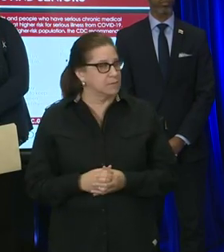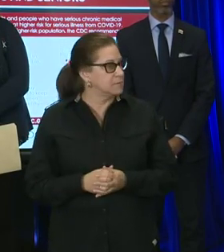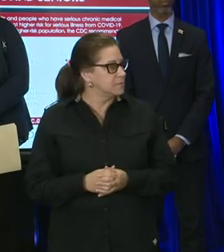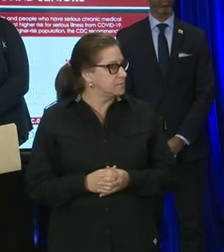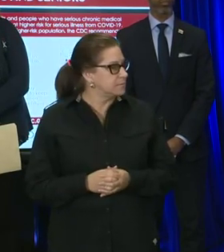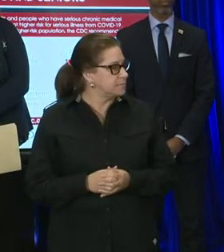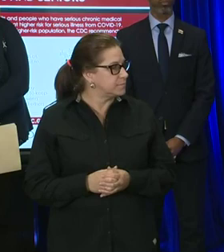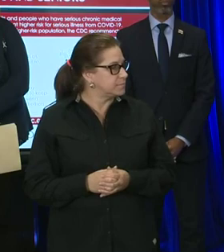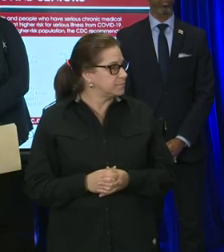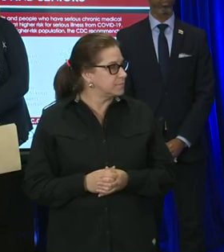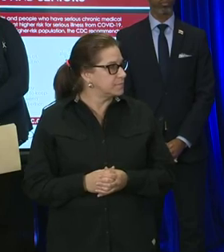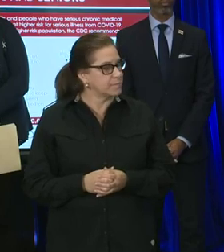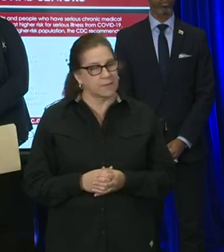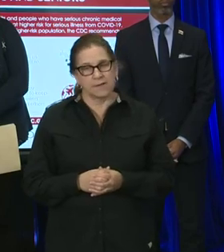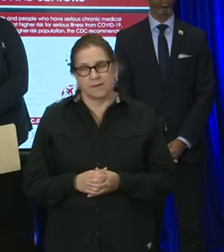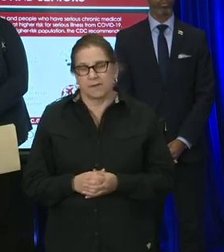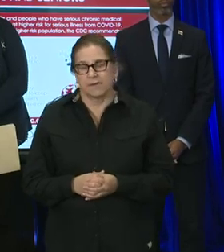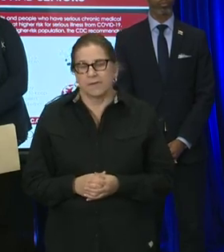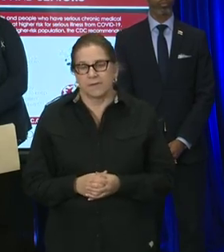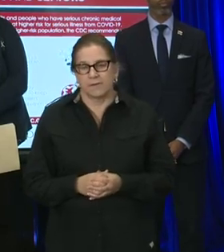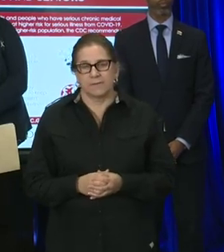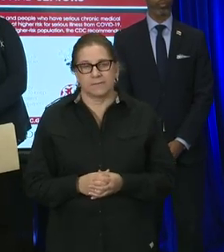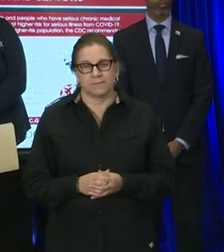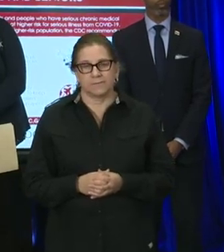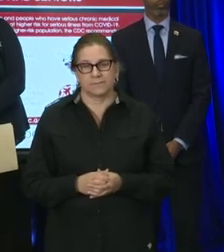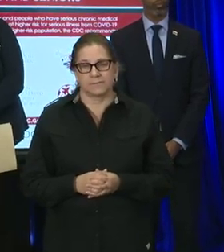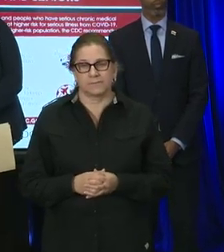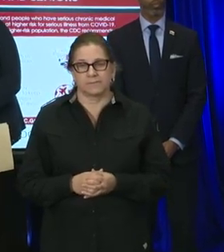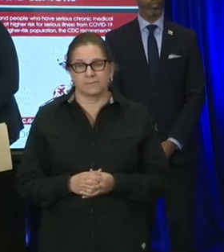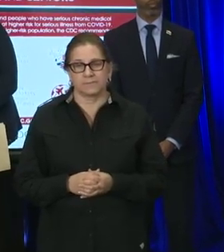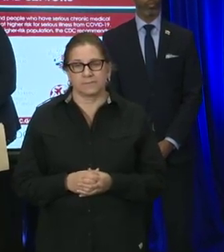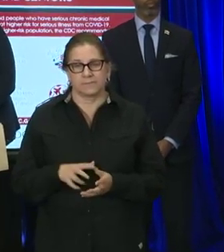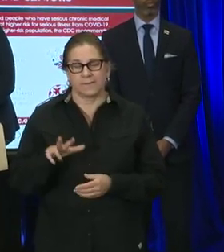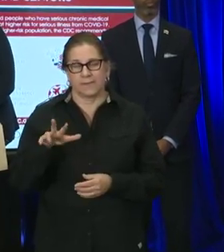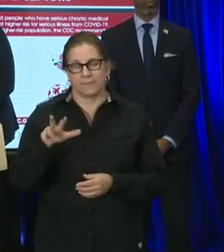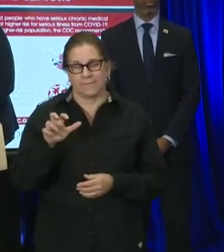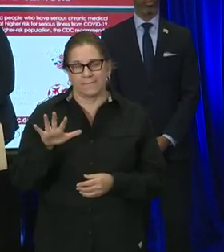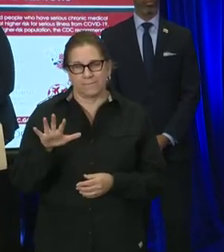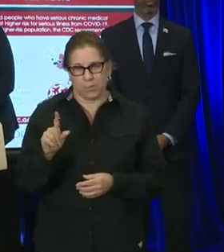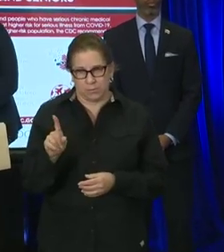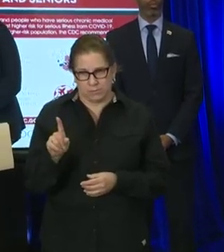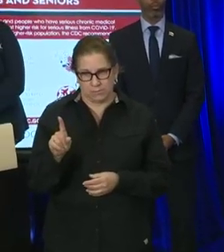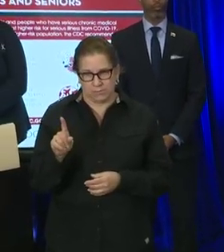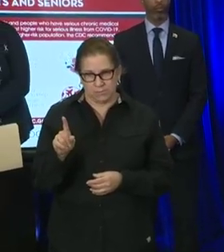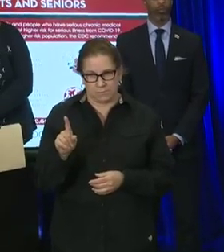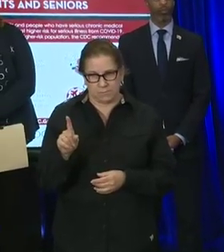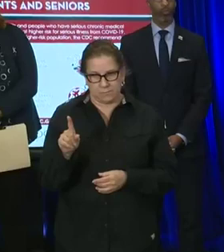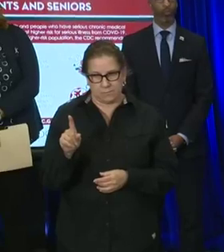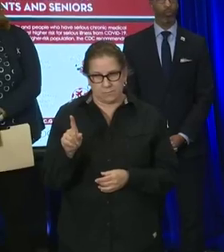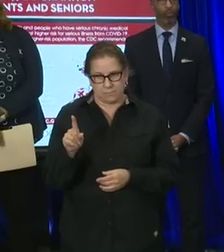351 ICU beds in the city. There are currently